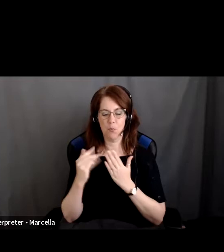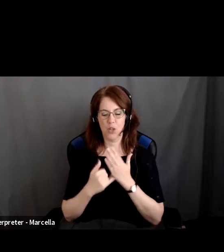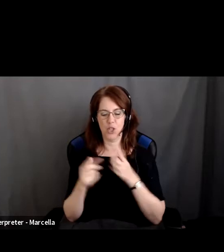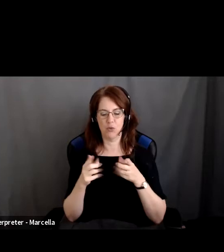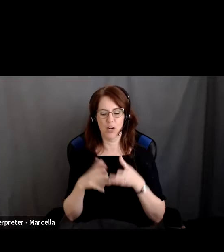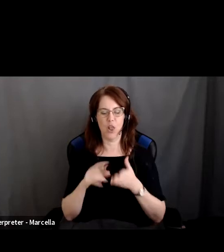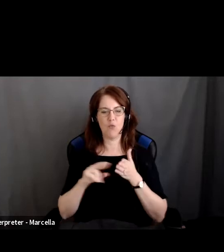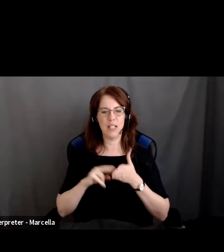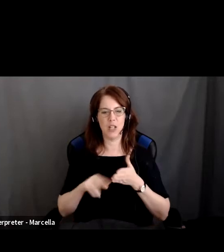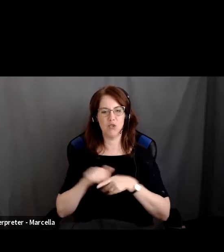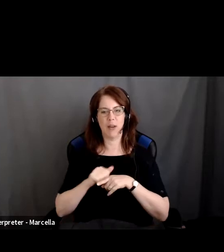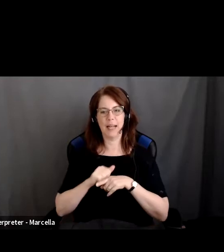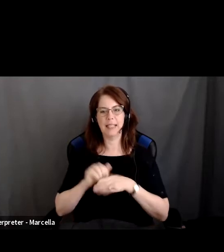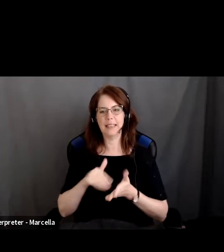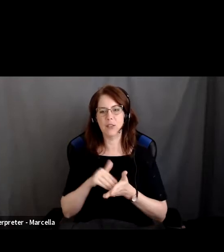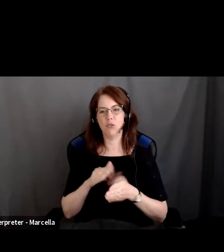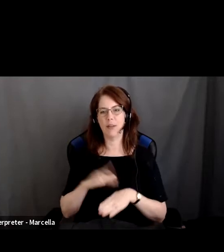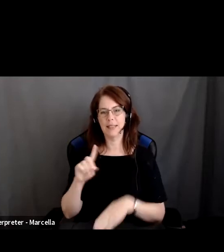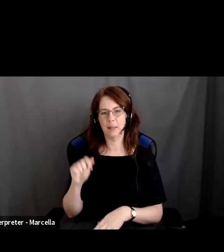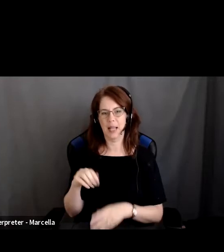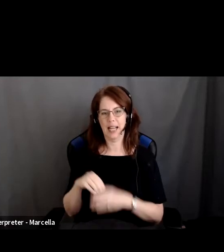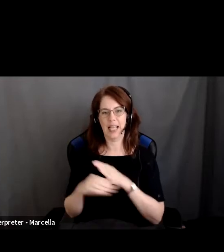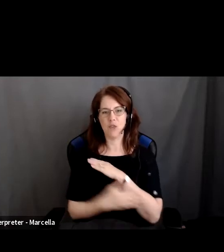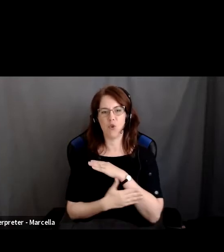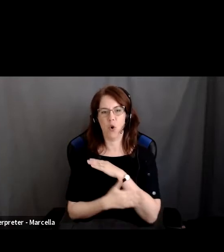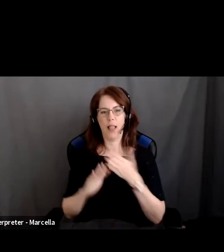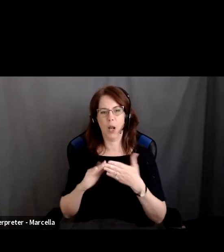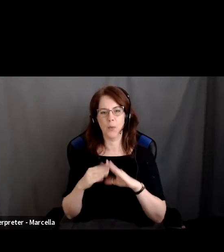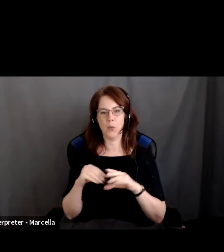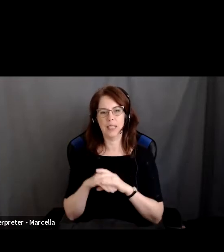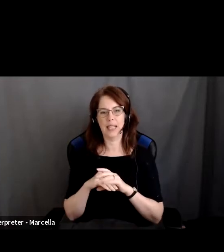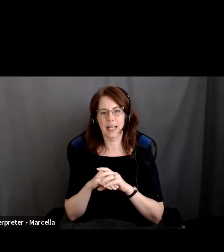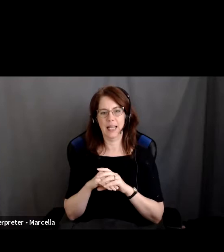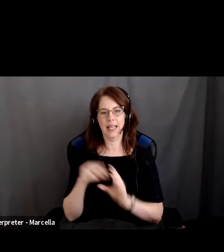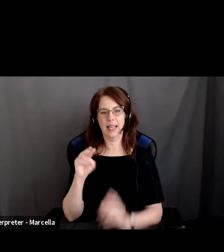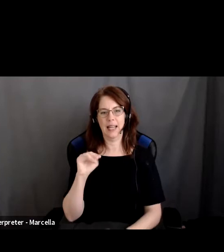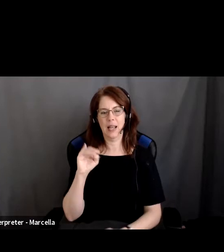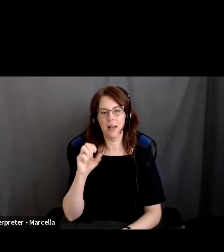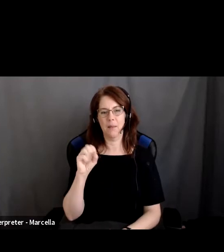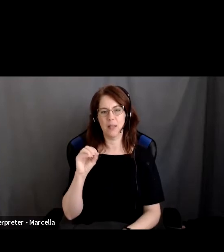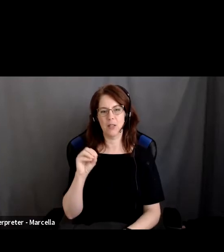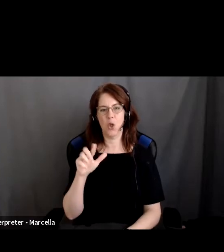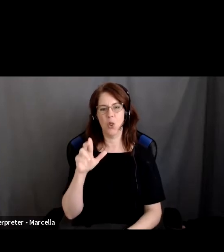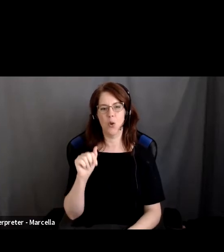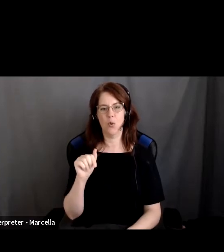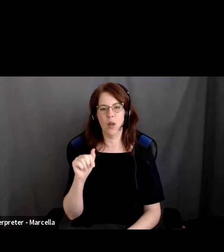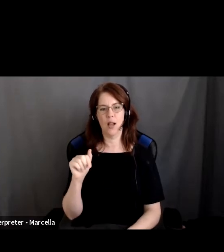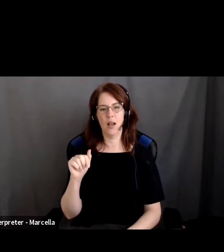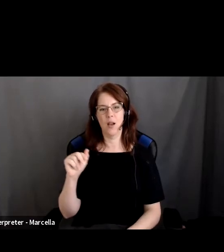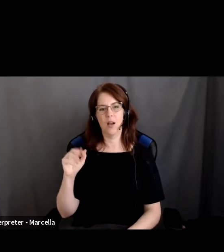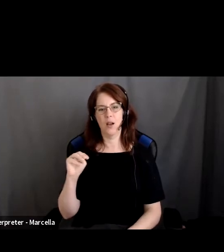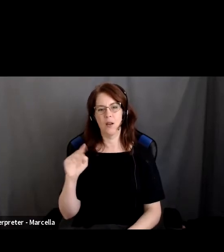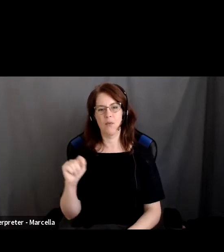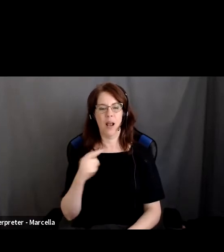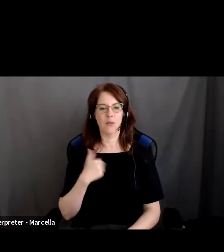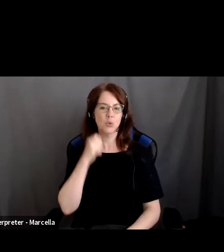and Training Center on Disability in Rural Communities in Missoula, Montana. I use she, her pronouns. I'm a white